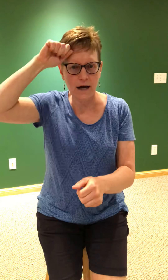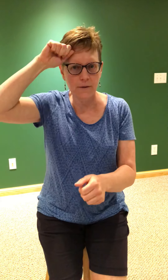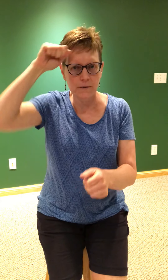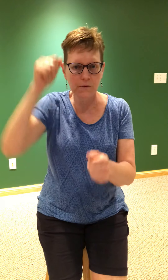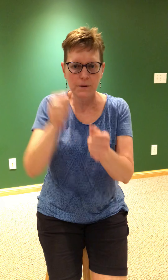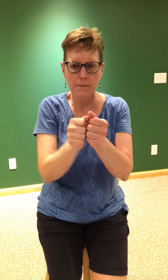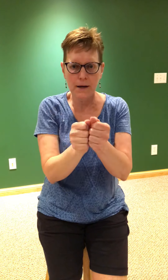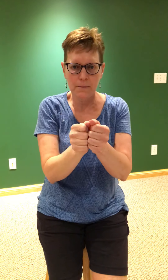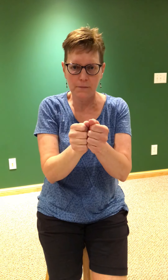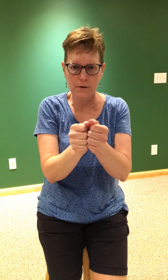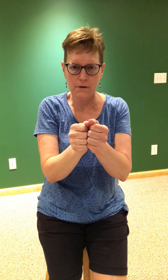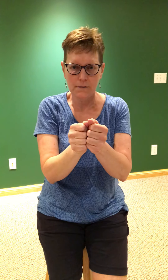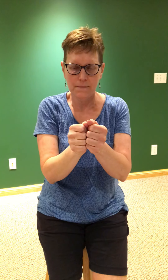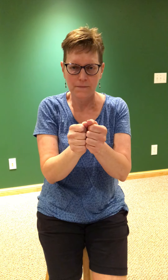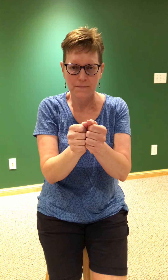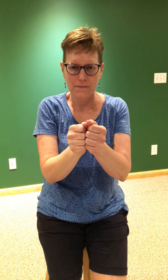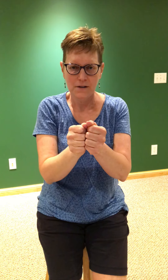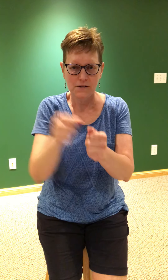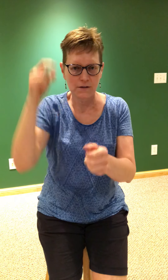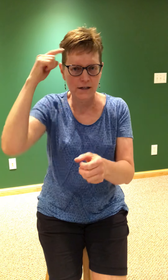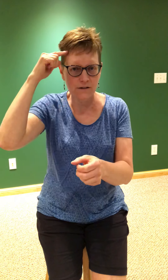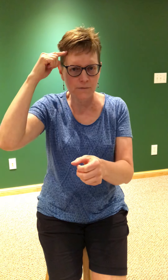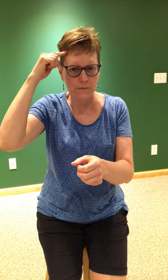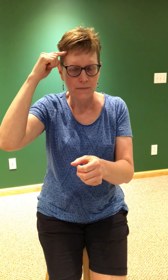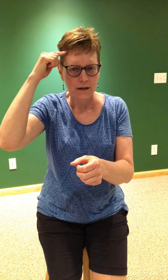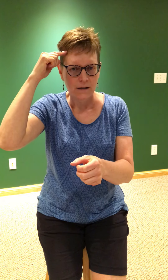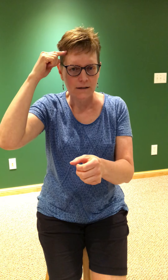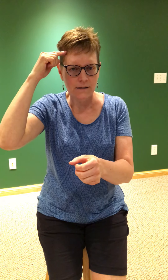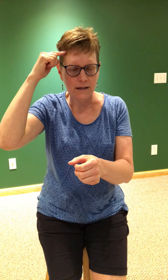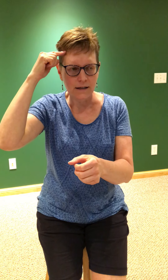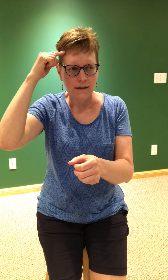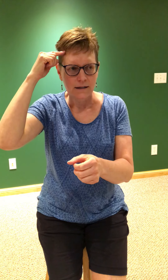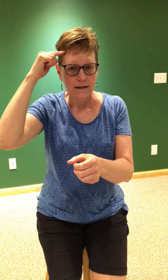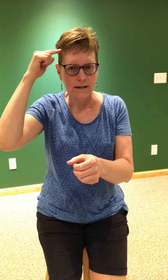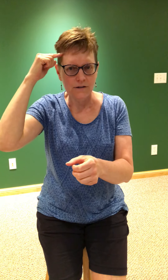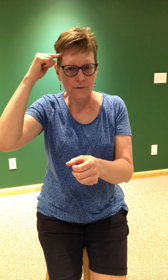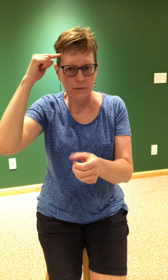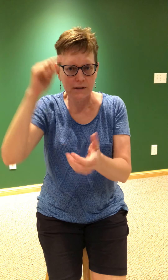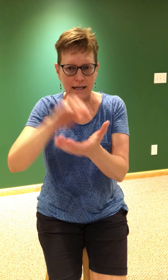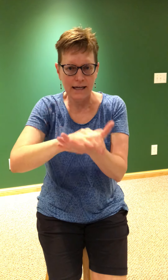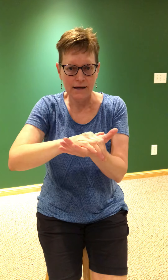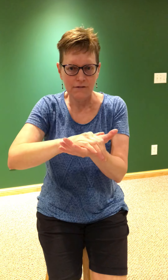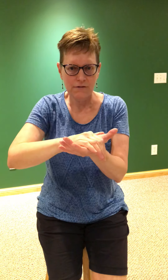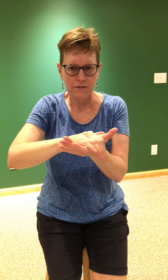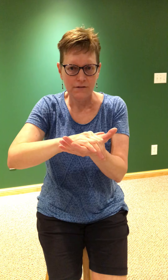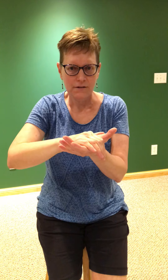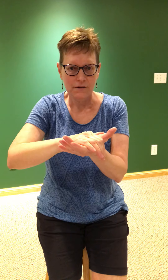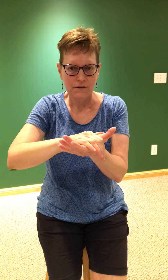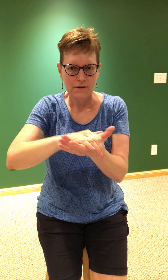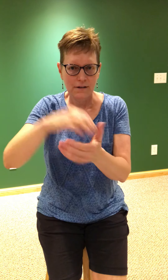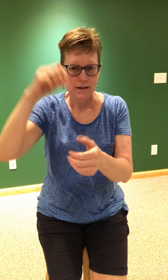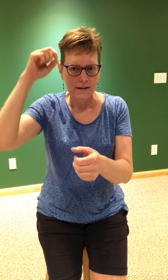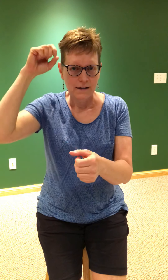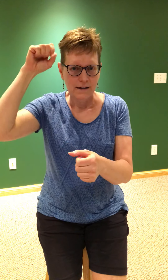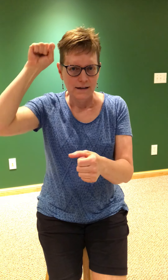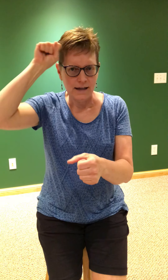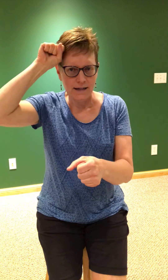will remember. So let's see. Here's believe. And